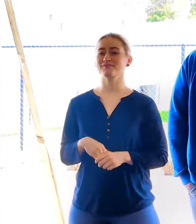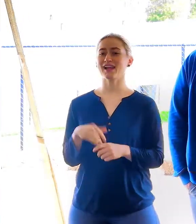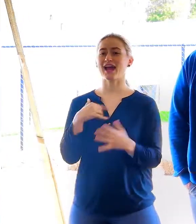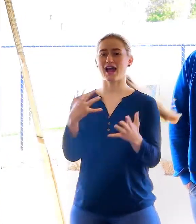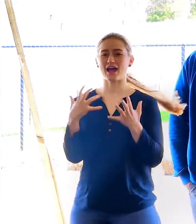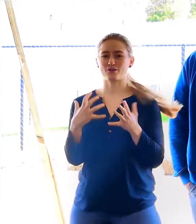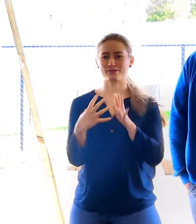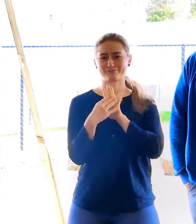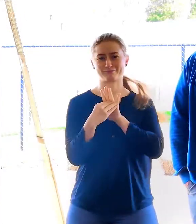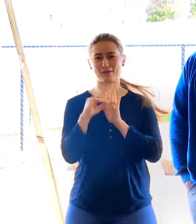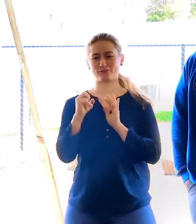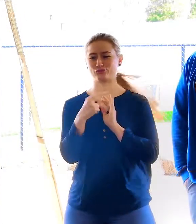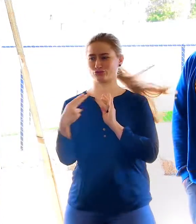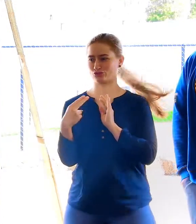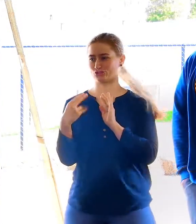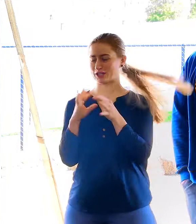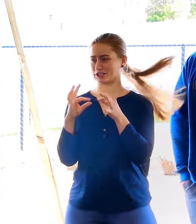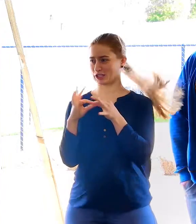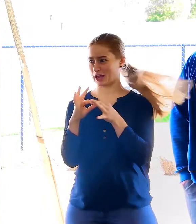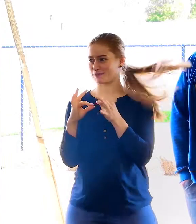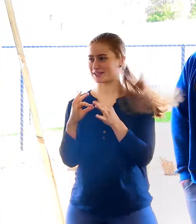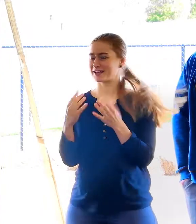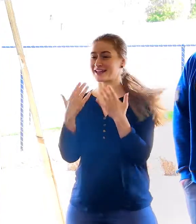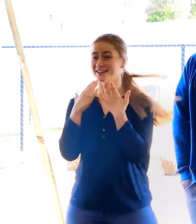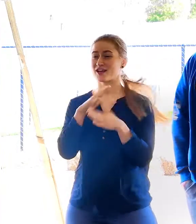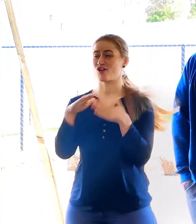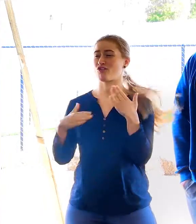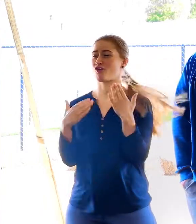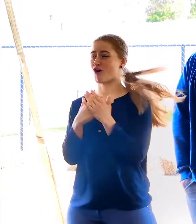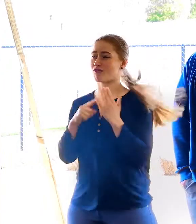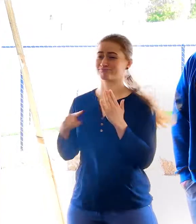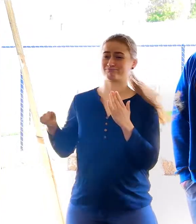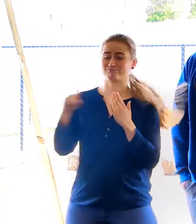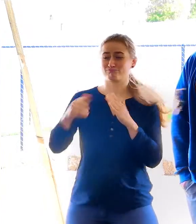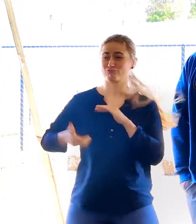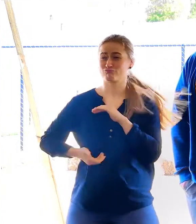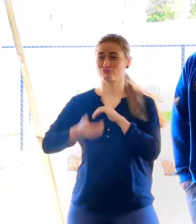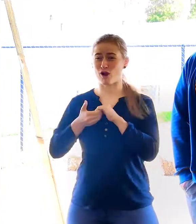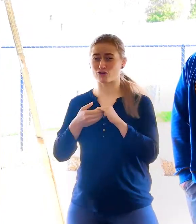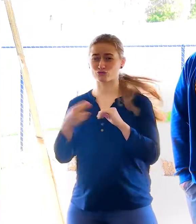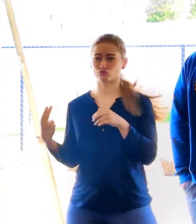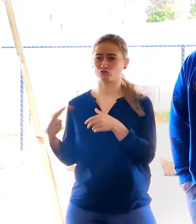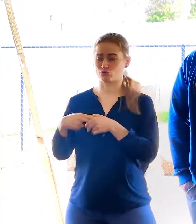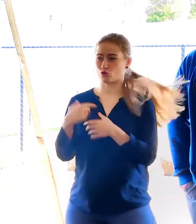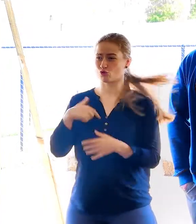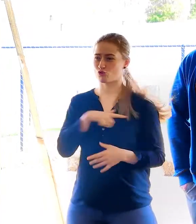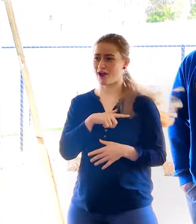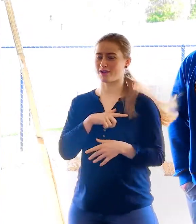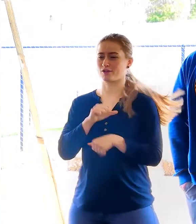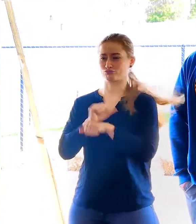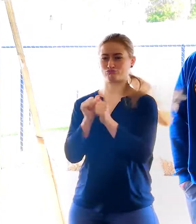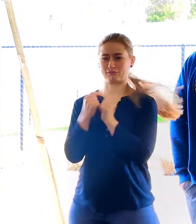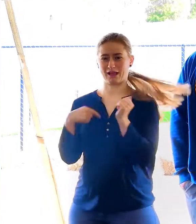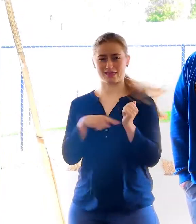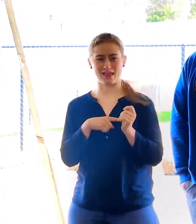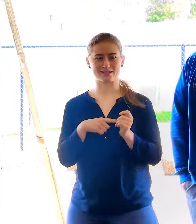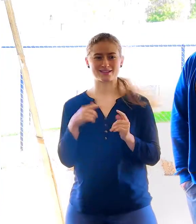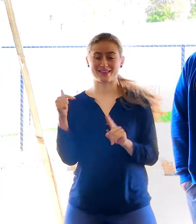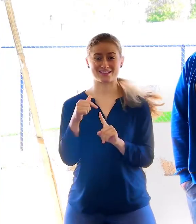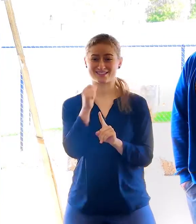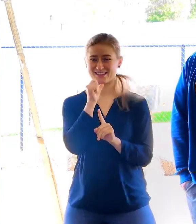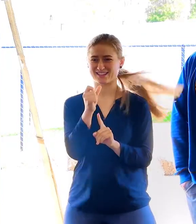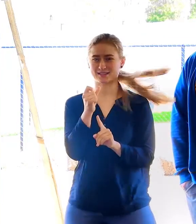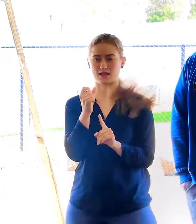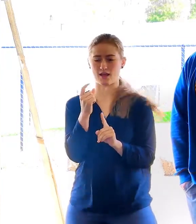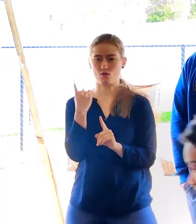to echo Josh's remarks in thanking all of our partners who have joined us today. This is not